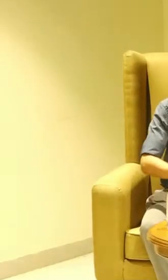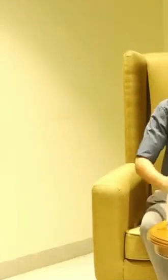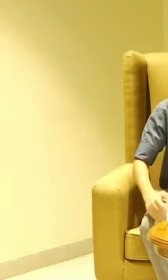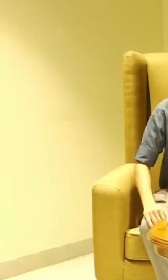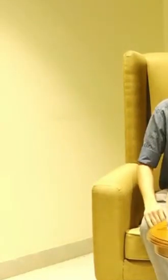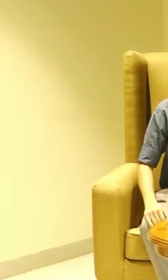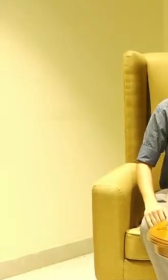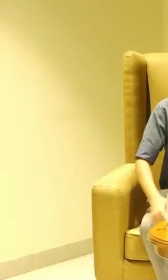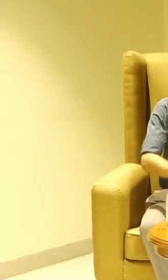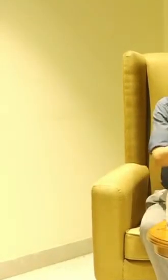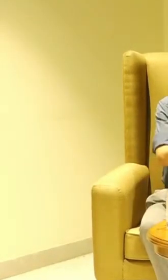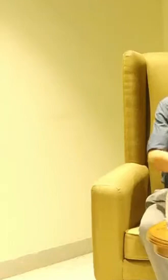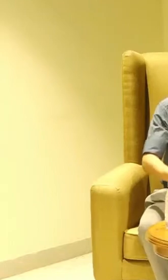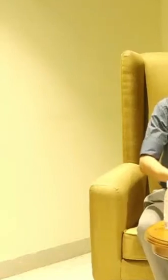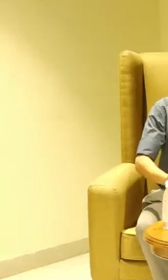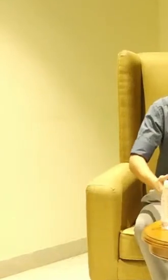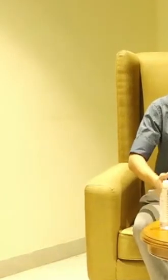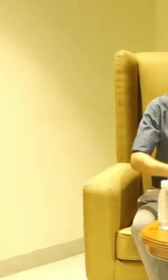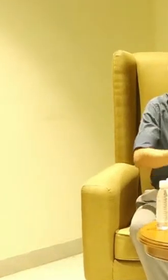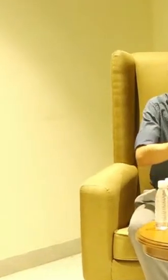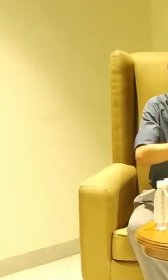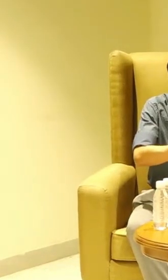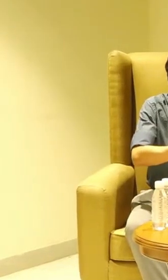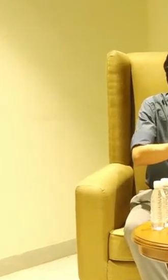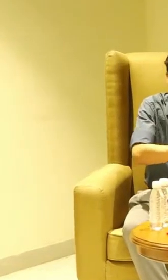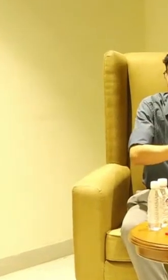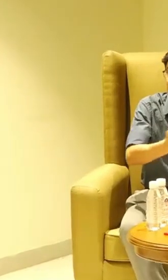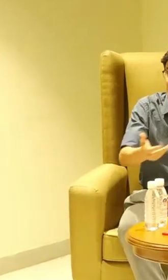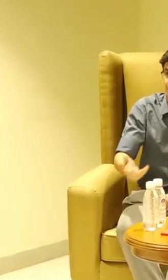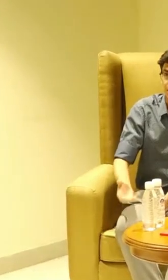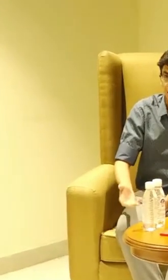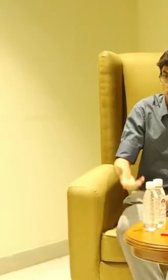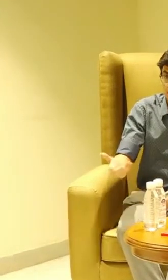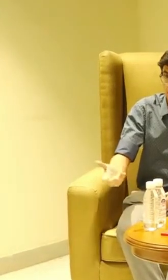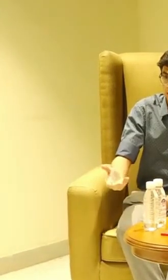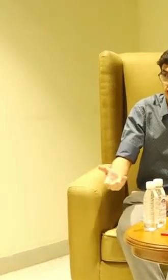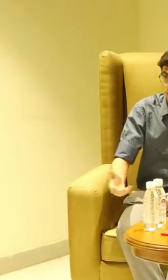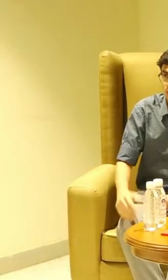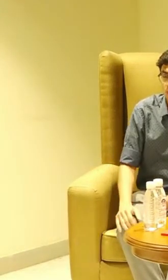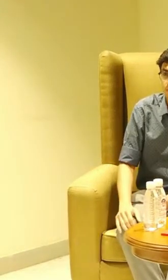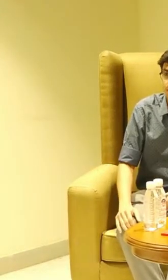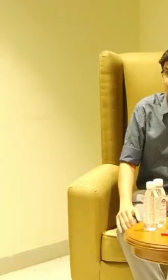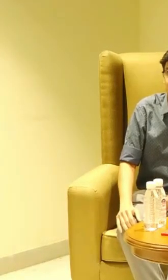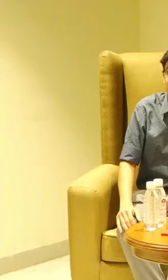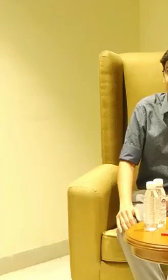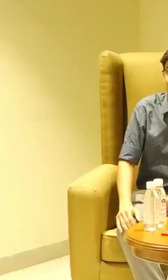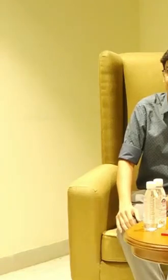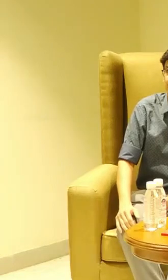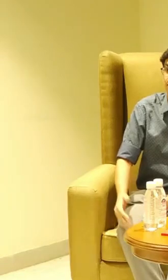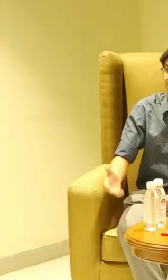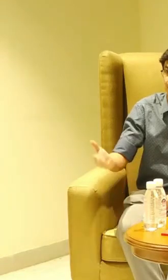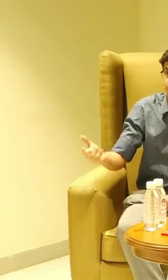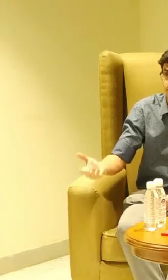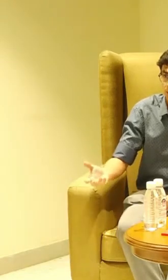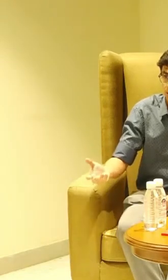J. Alva, and thank you very much, sir, for joining us. Welcome. Mr. Alva is a counsel at the Supreme Court of India, and he